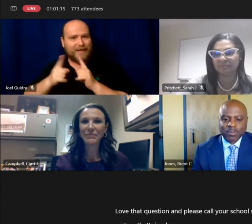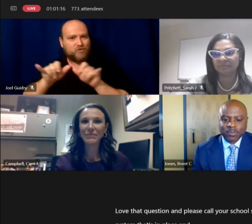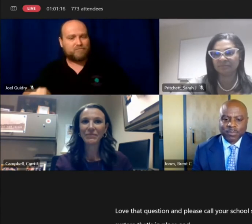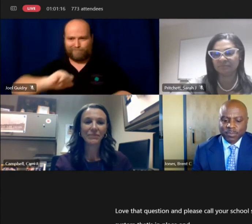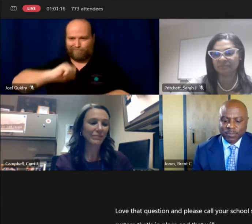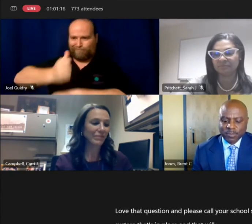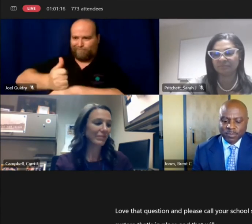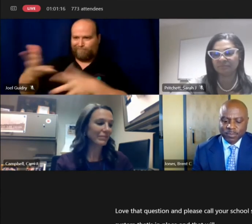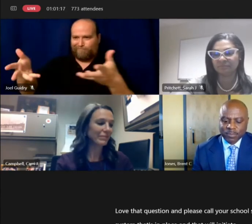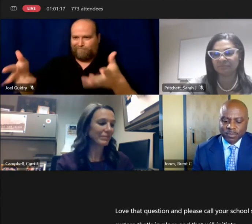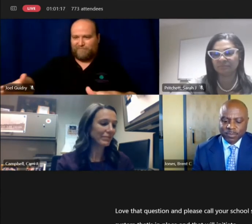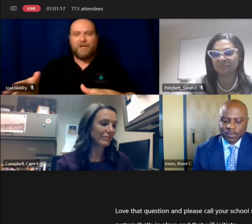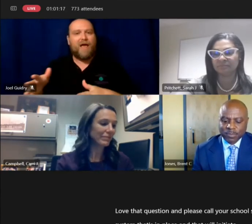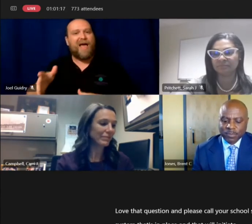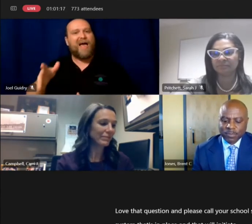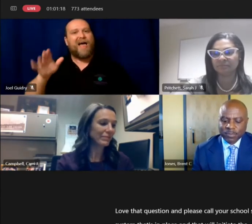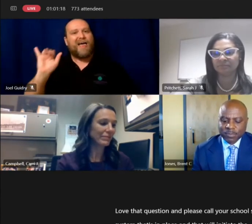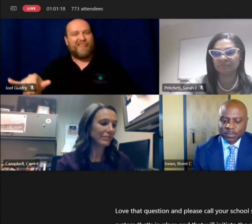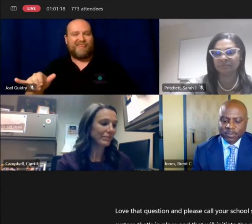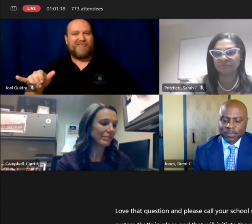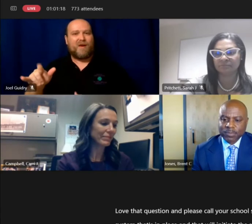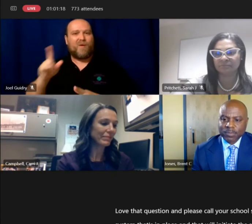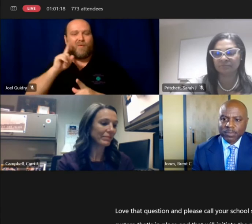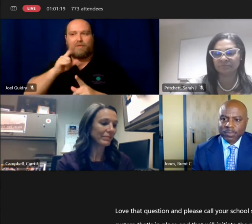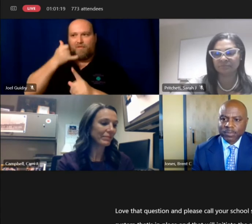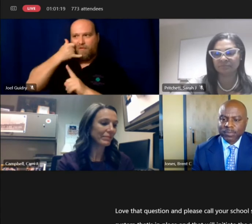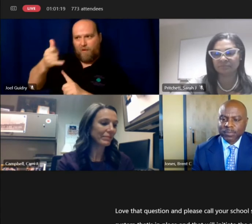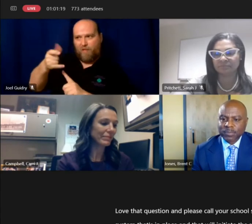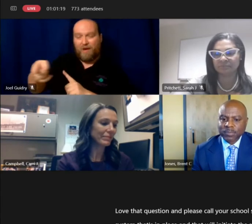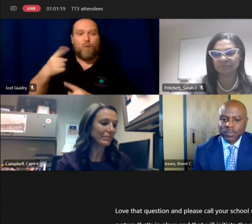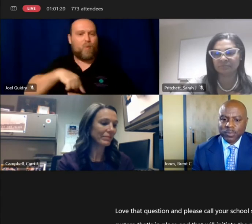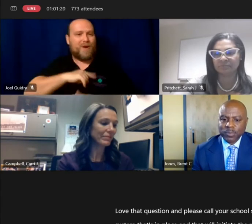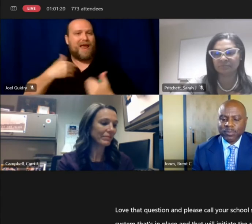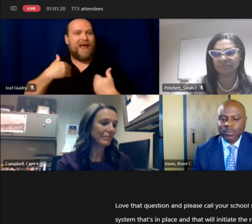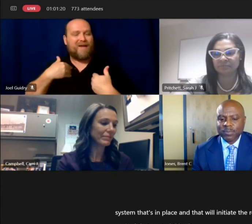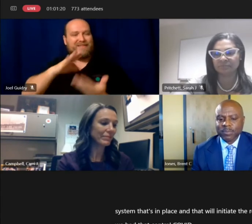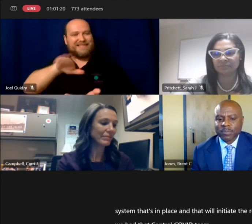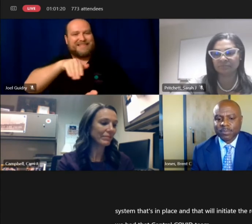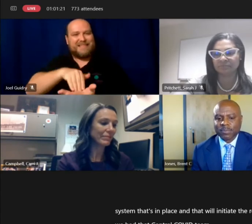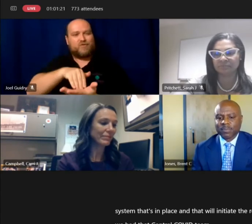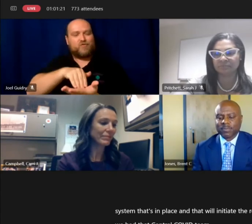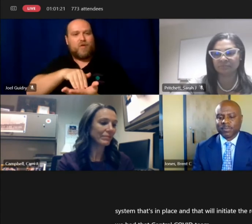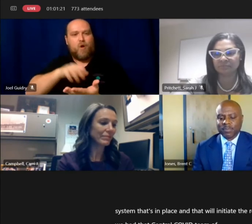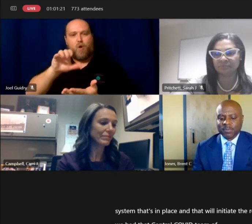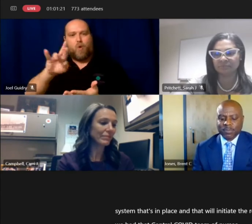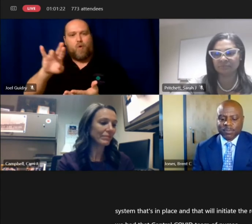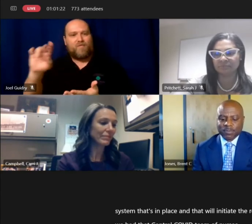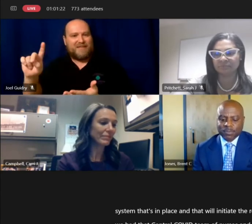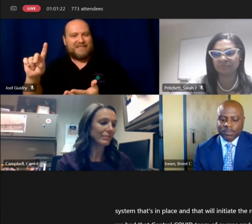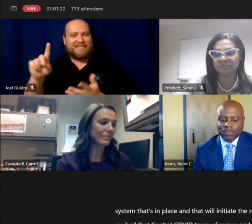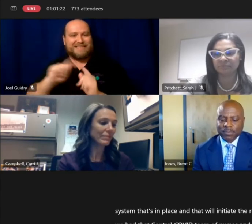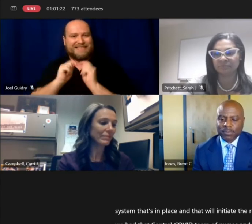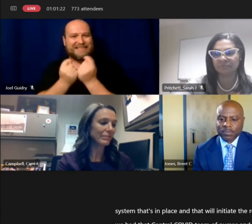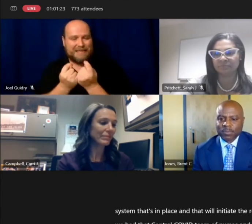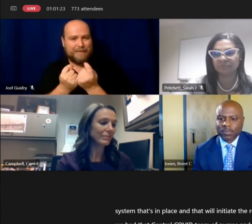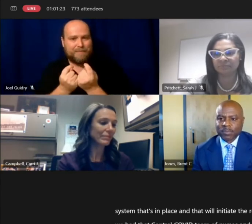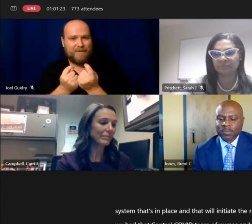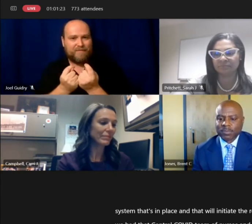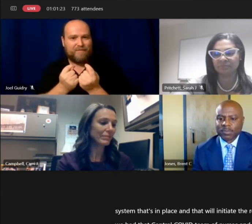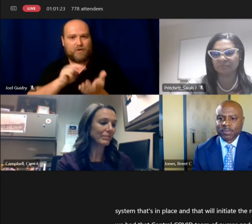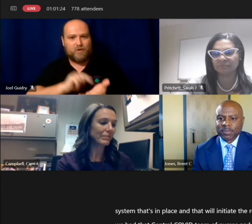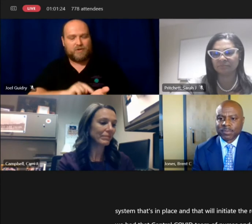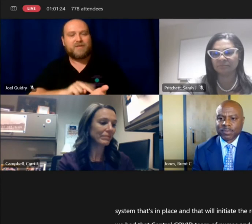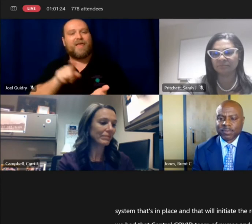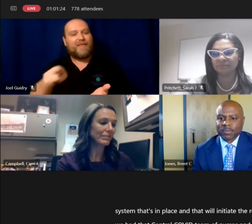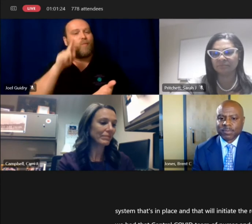response. As I spoke to earlier, we have that central COVID team of nurses and they will initiate contact tracing if